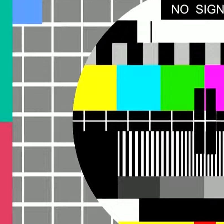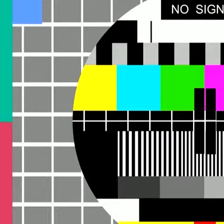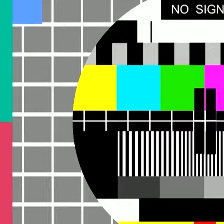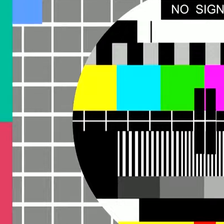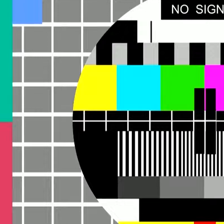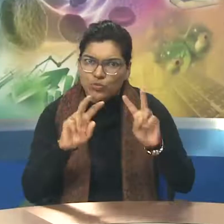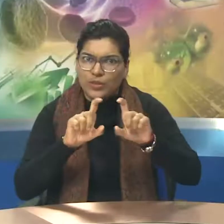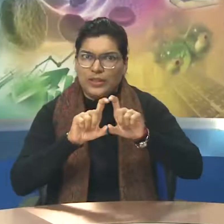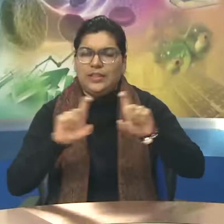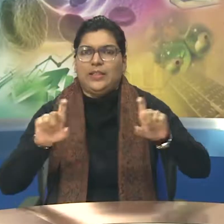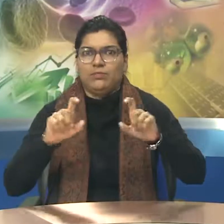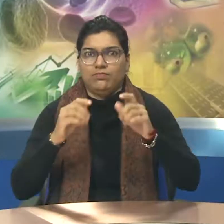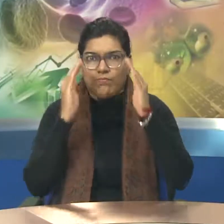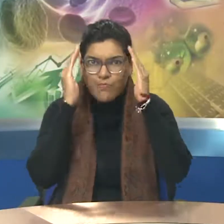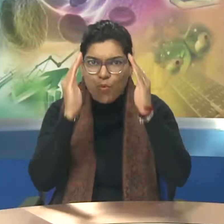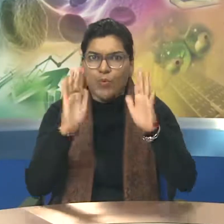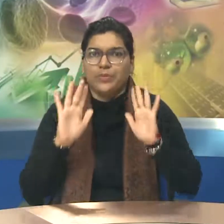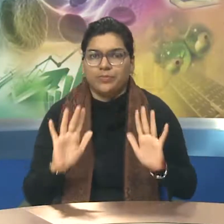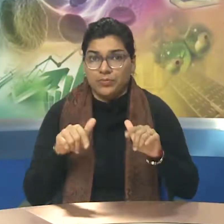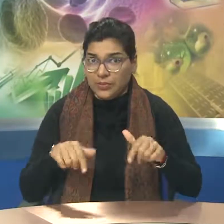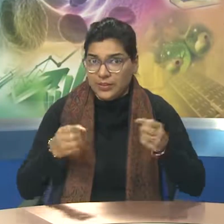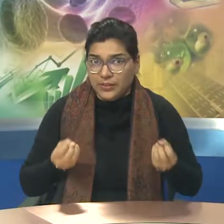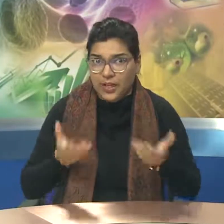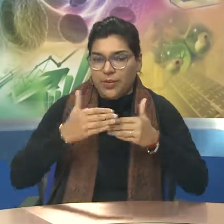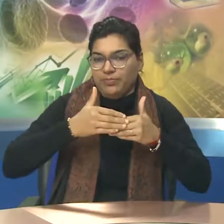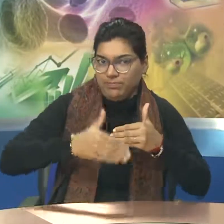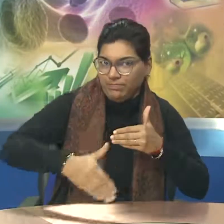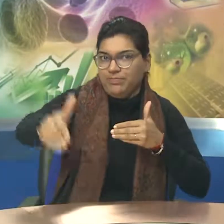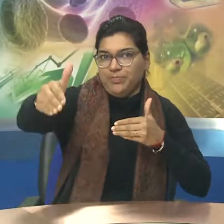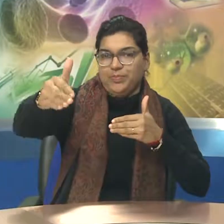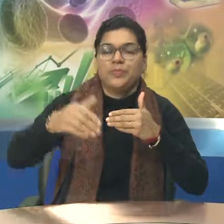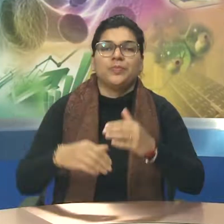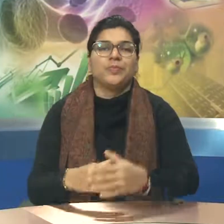and above that scale where everything is